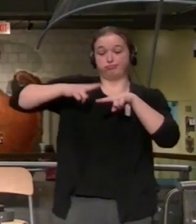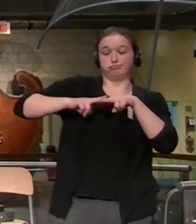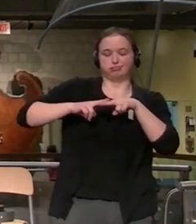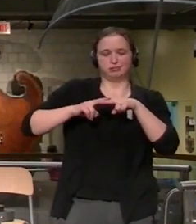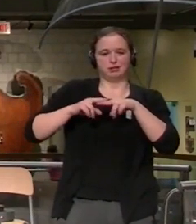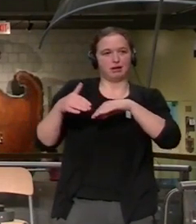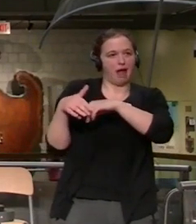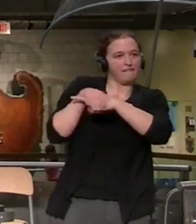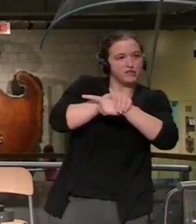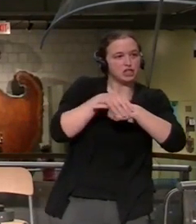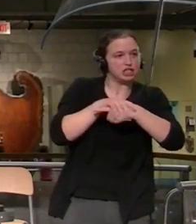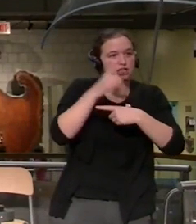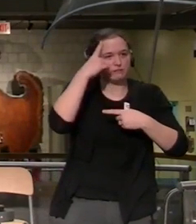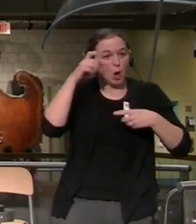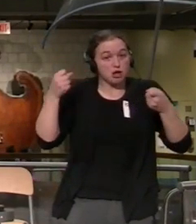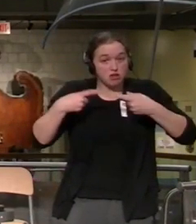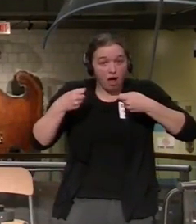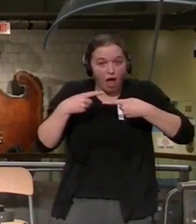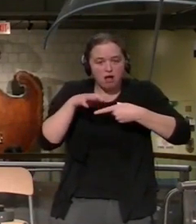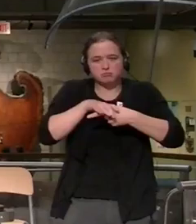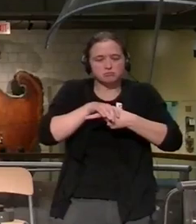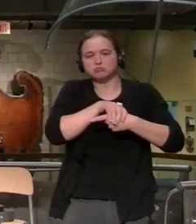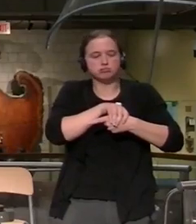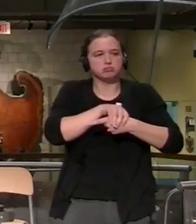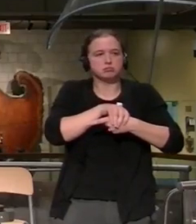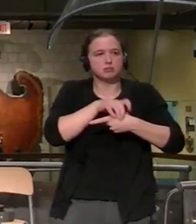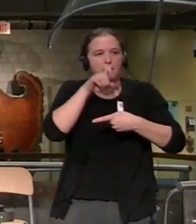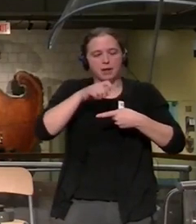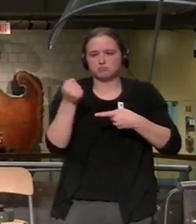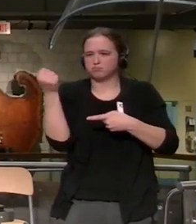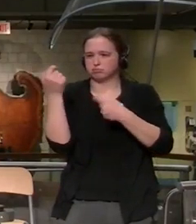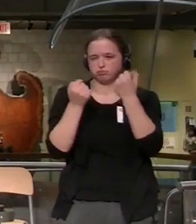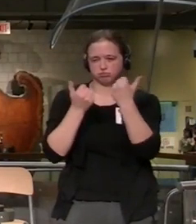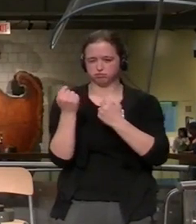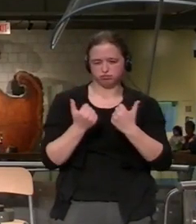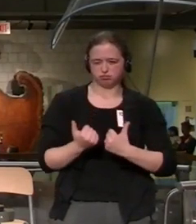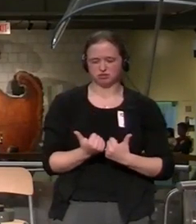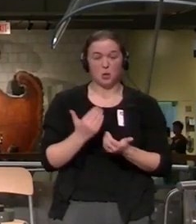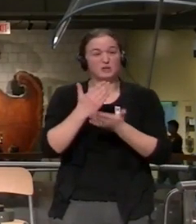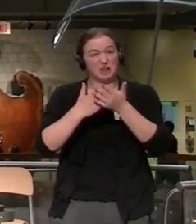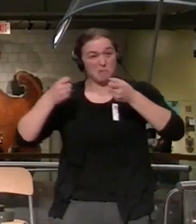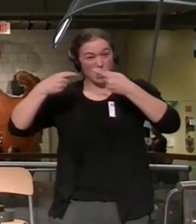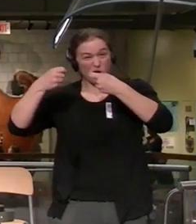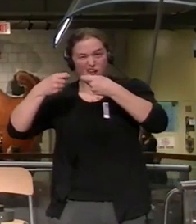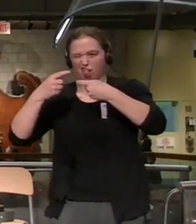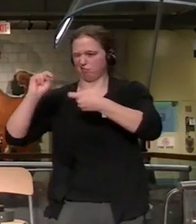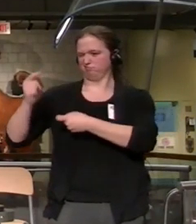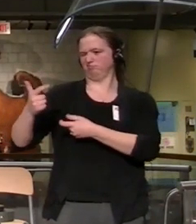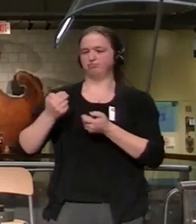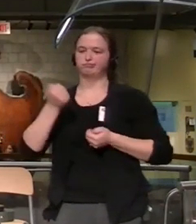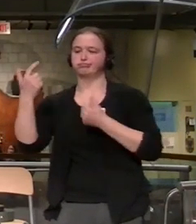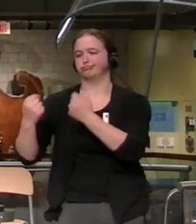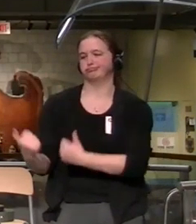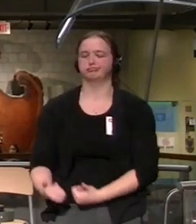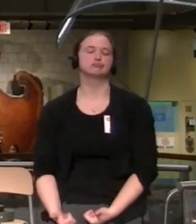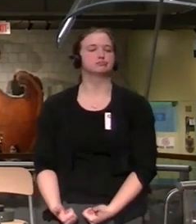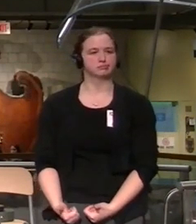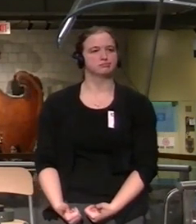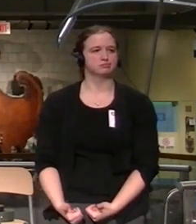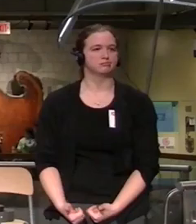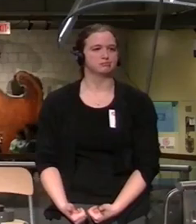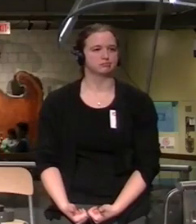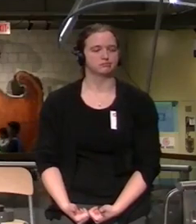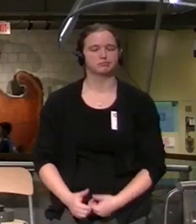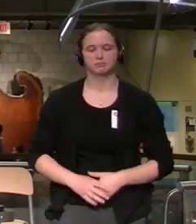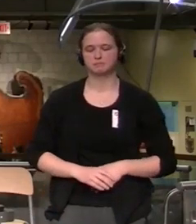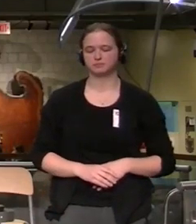And pruning means that we're pruning away the inefficient neurons. So luckily, we are born with billions and billions of neurons, and